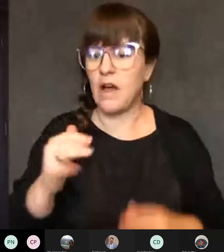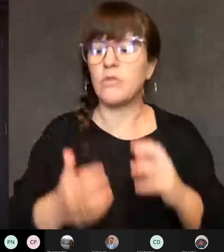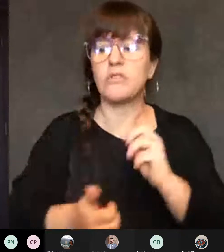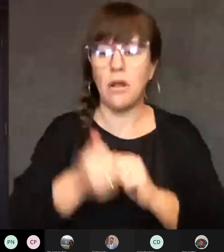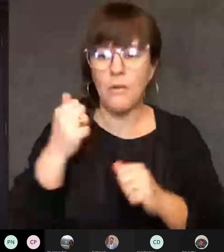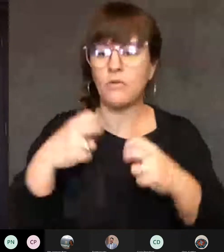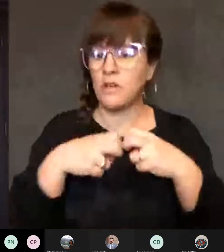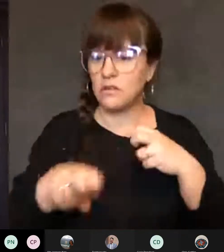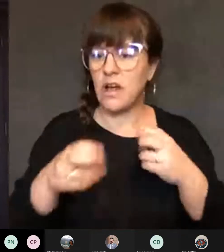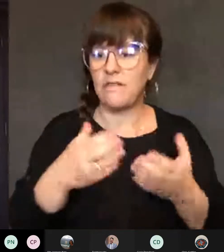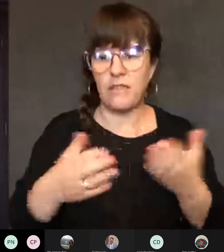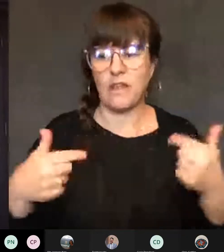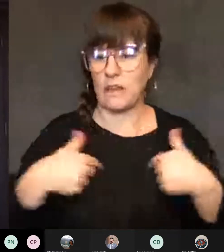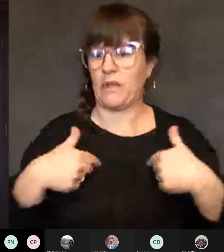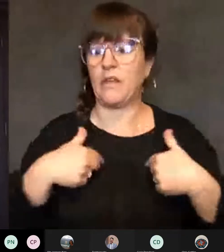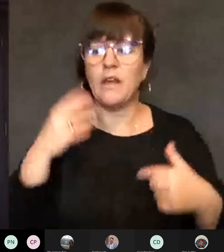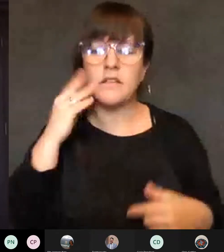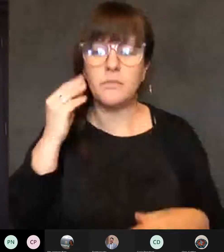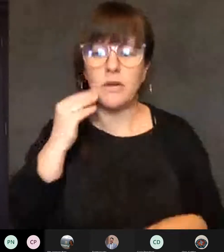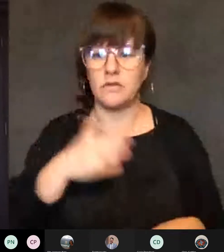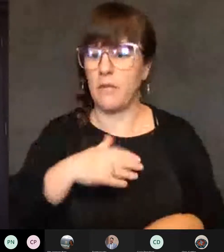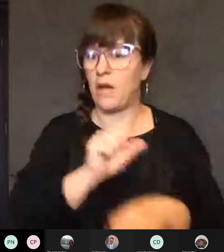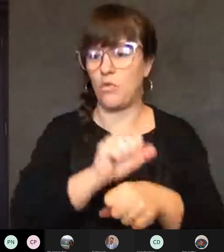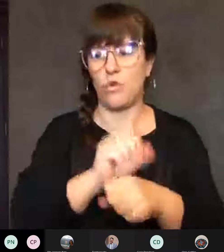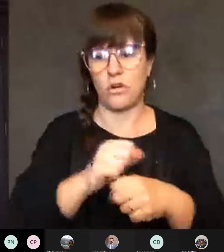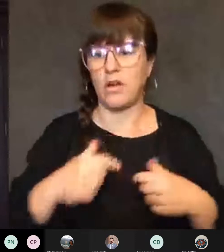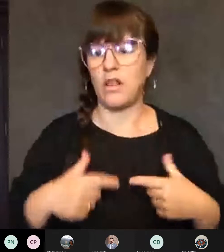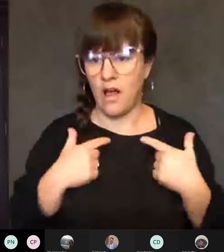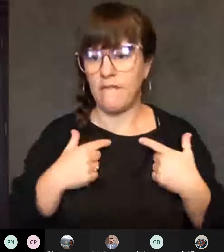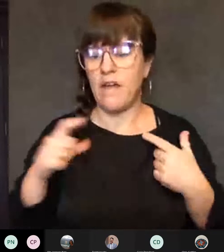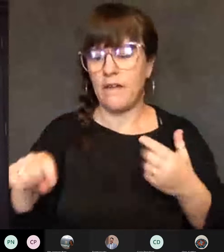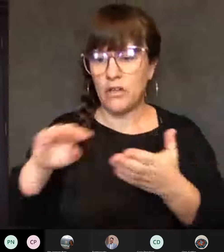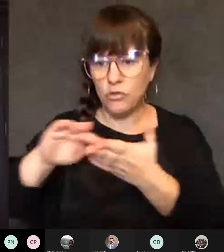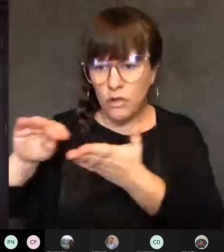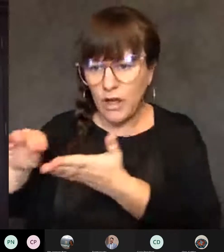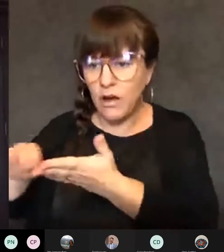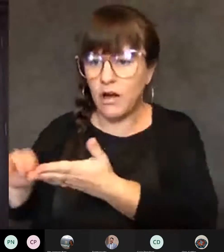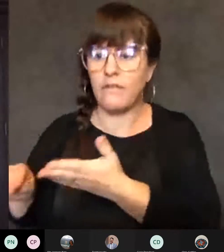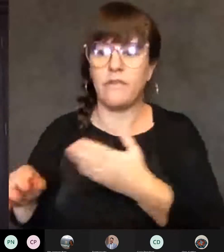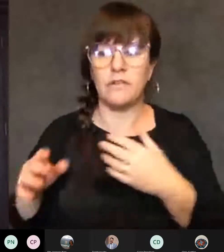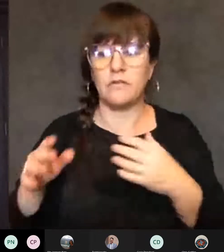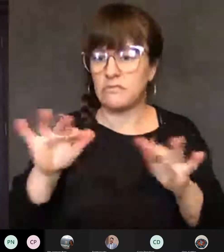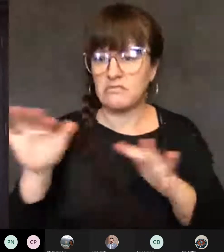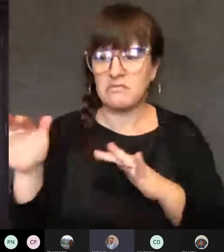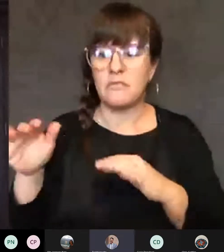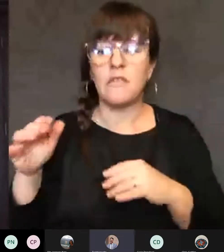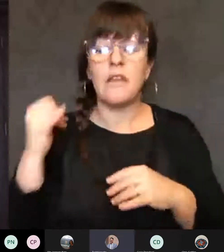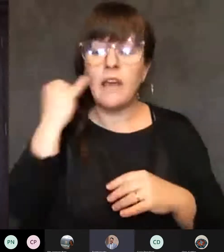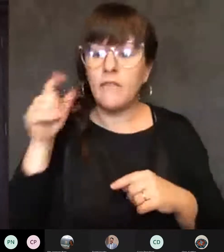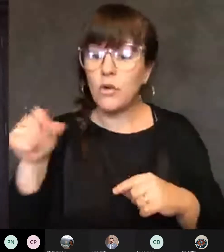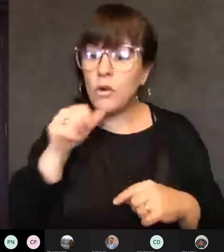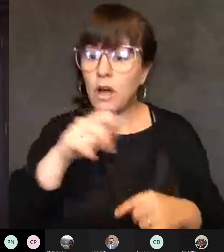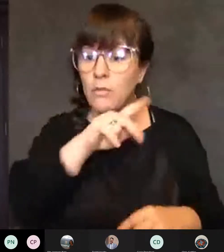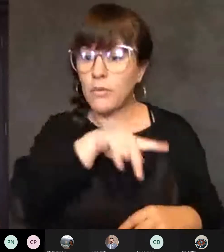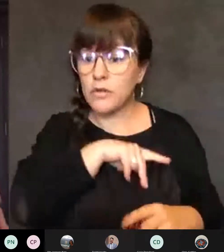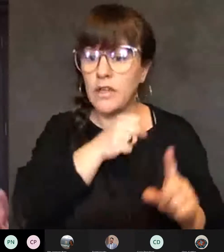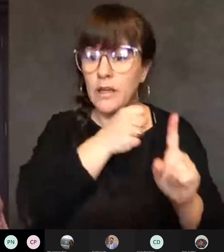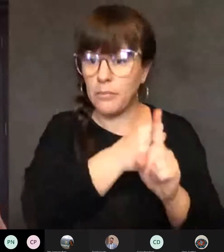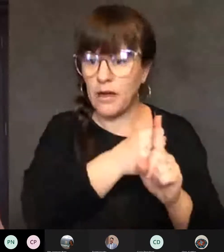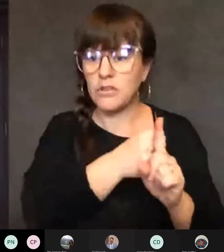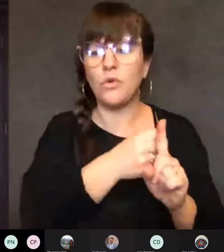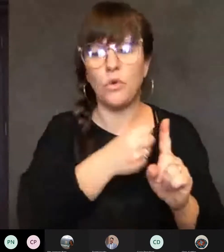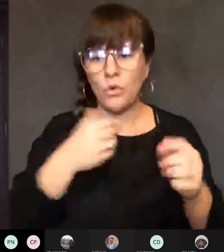done in my work life. And I know that it was, even if you weren't personally affected by it, it's still